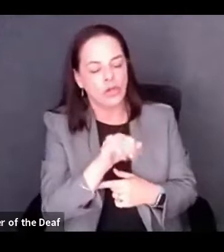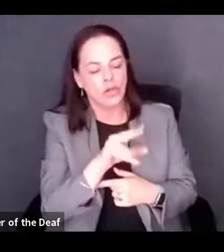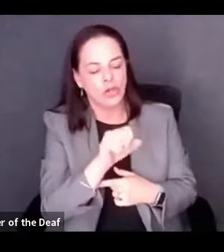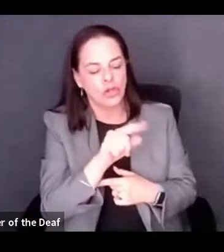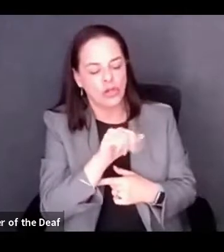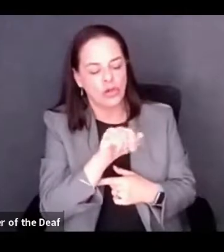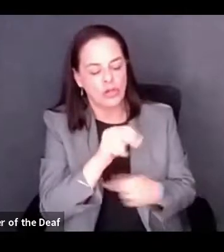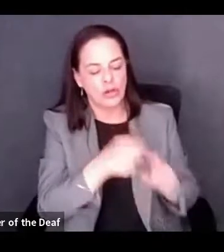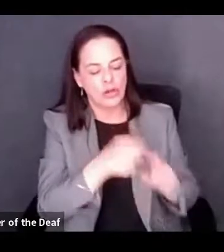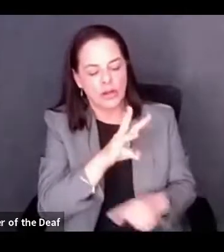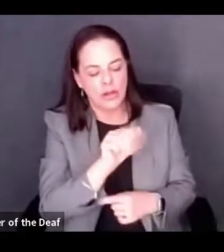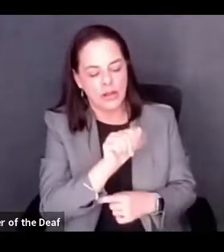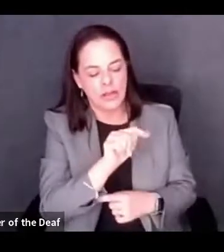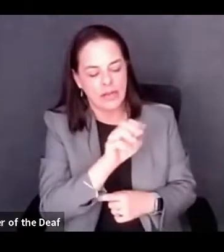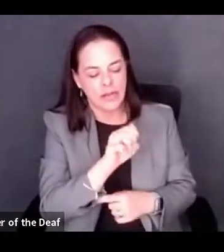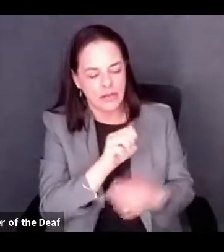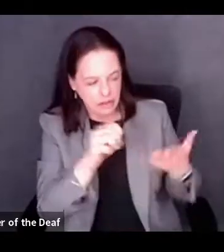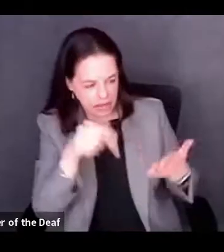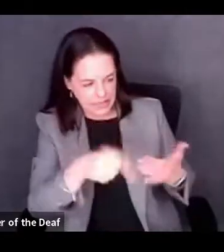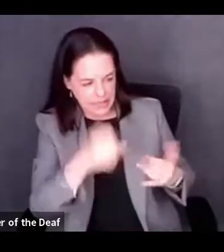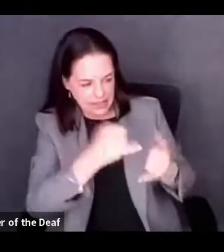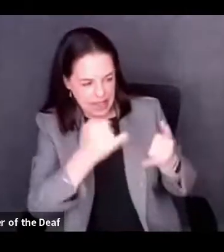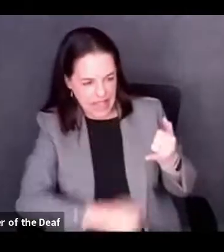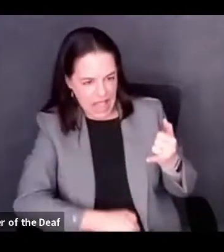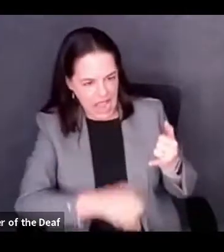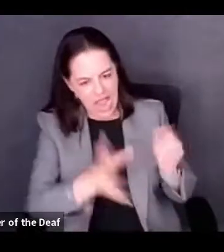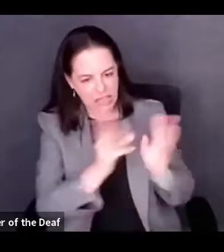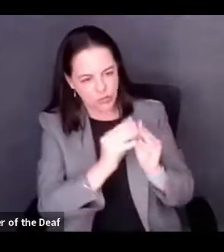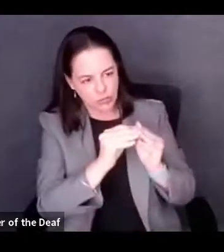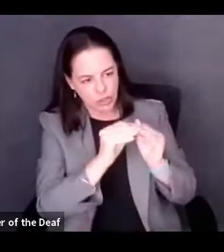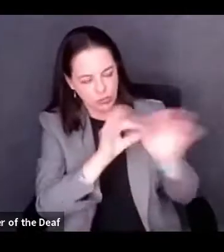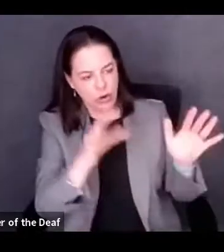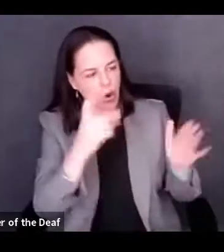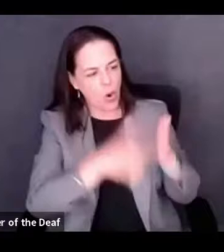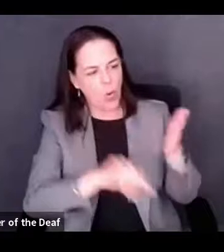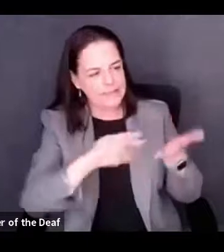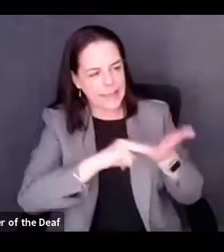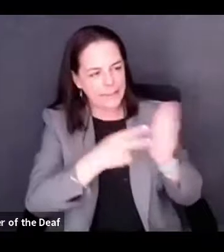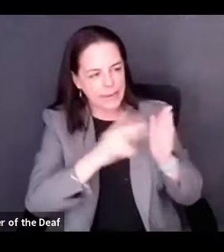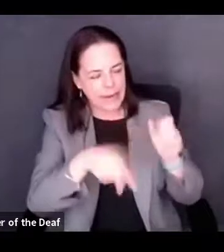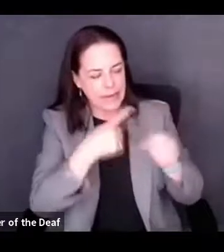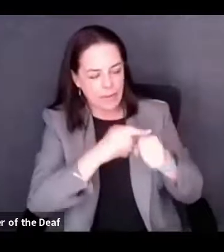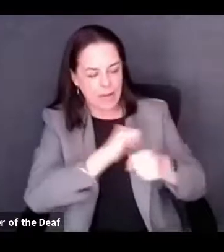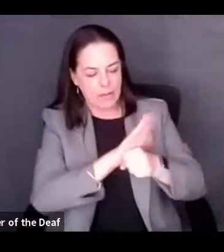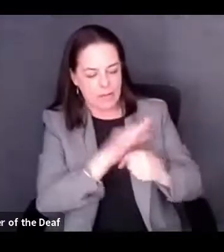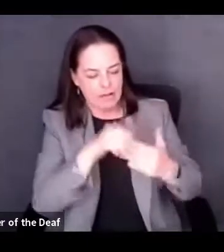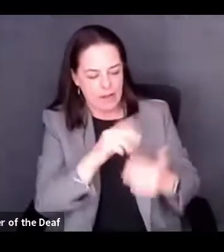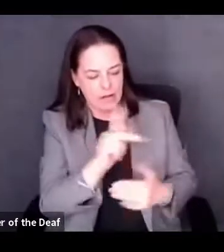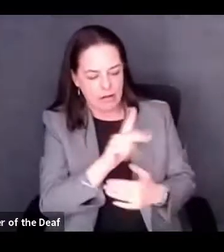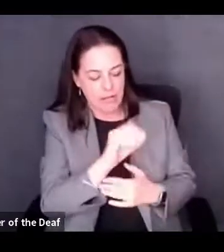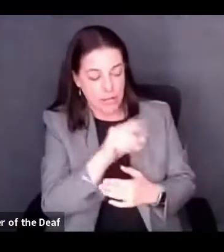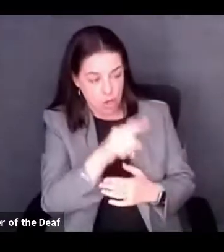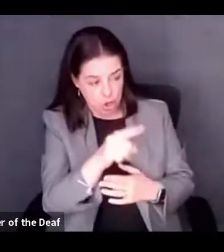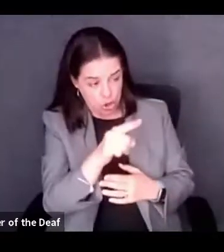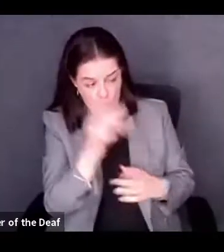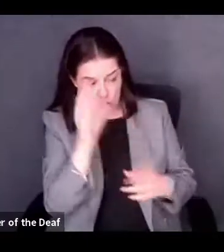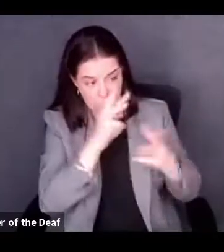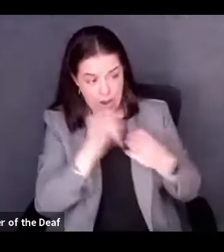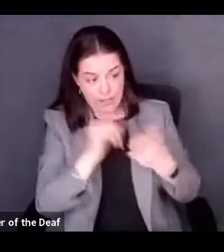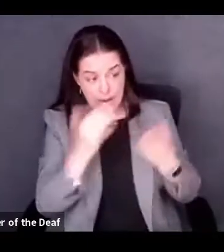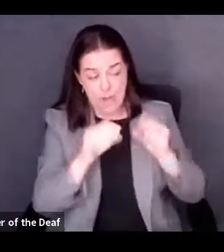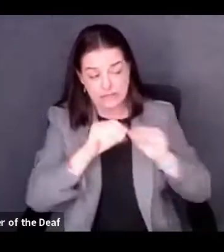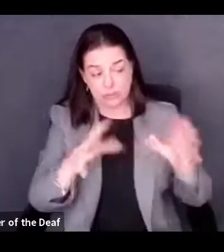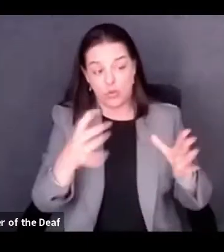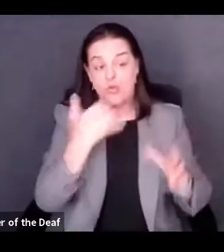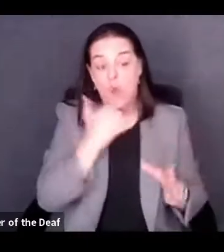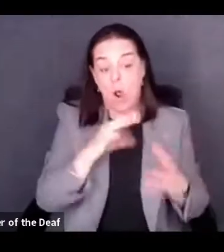WATE. With this being the last briefing, what does this say about the state of the pandemic in Knox County? And are you concerned that this might send the wrong message that the pandemic